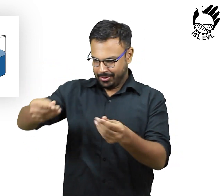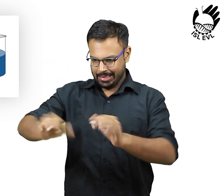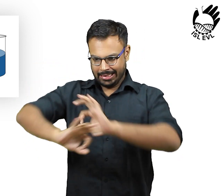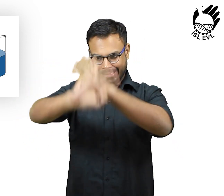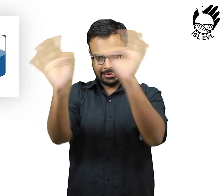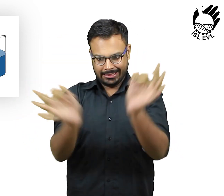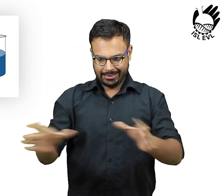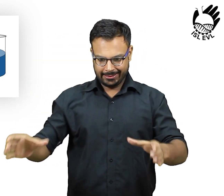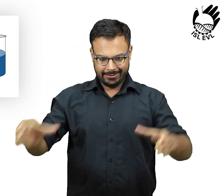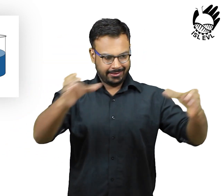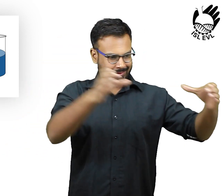measuring cylinders A and B.